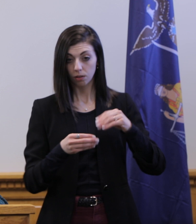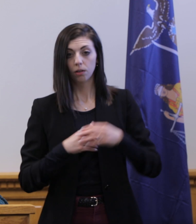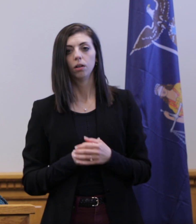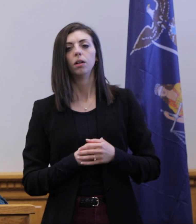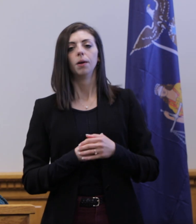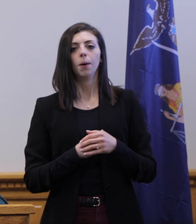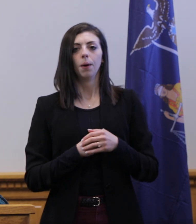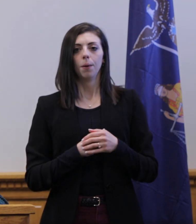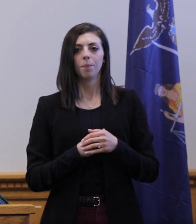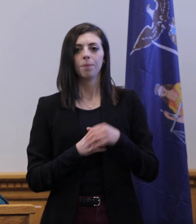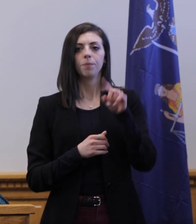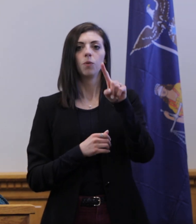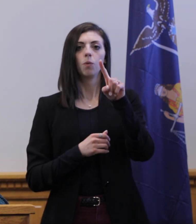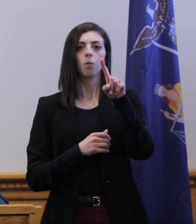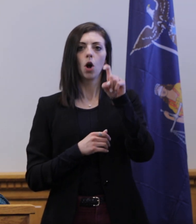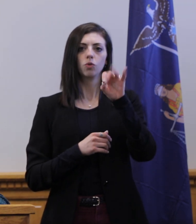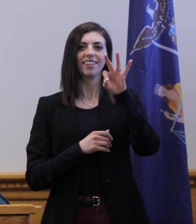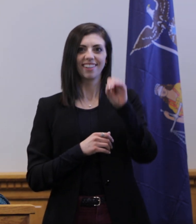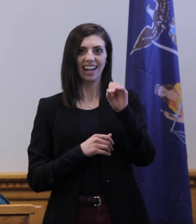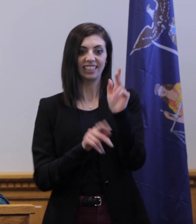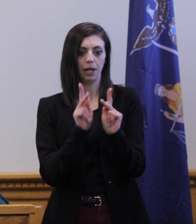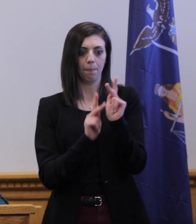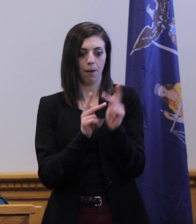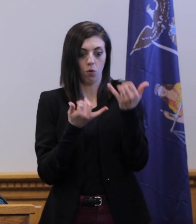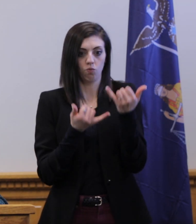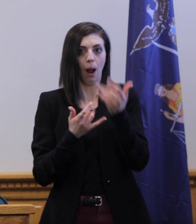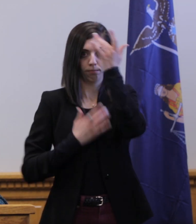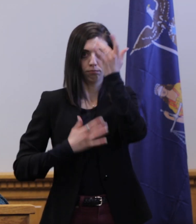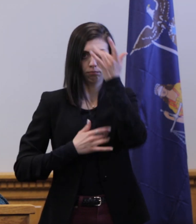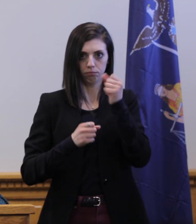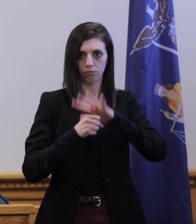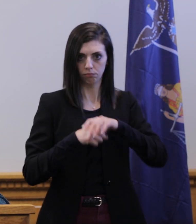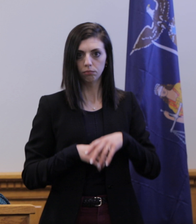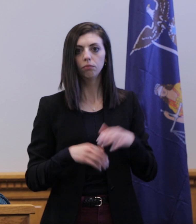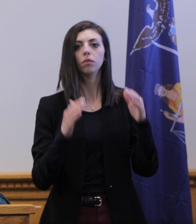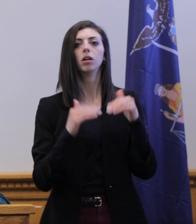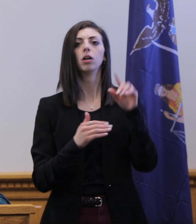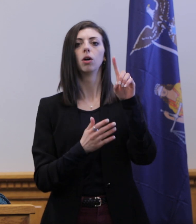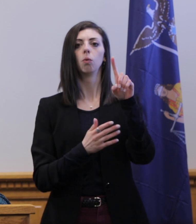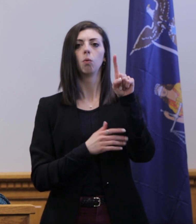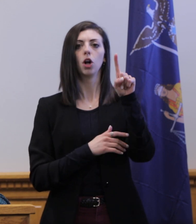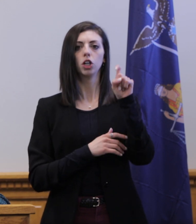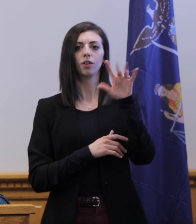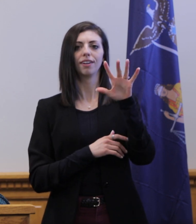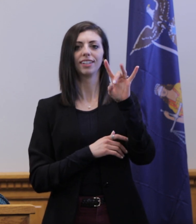a total of 190 active positive cases. We've had